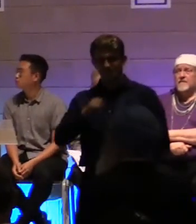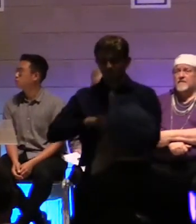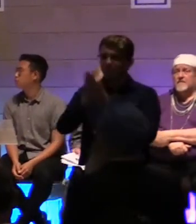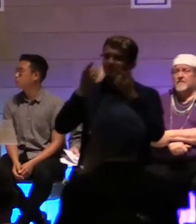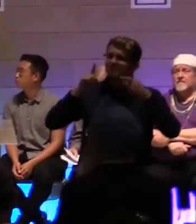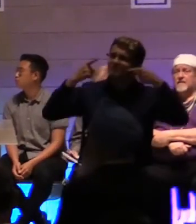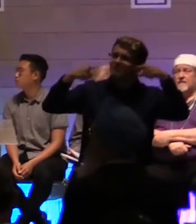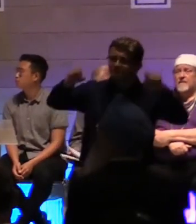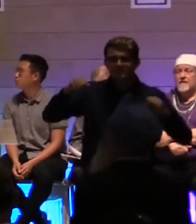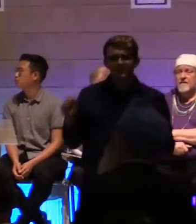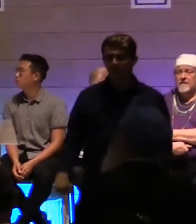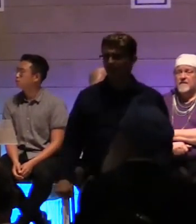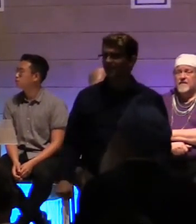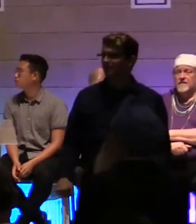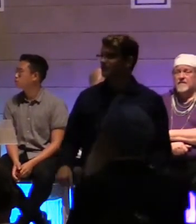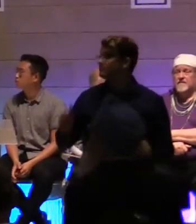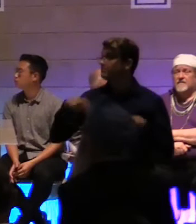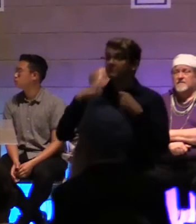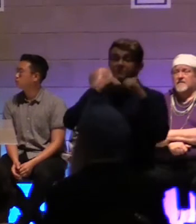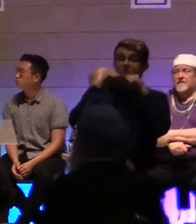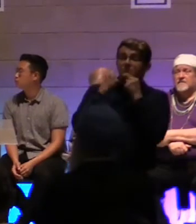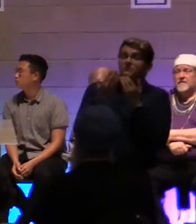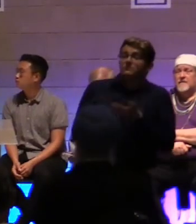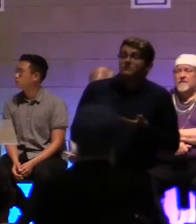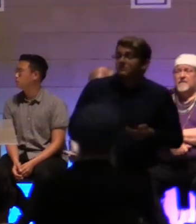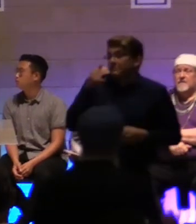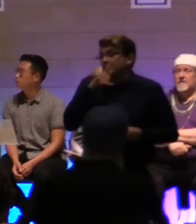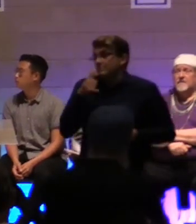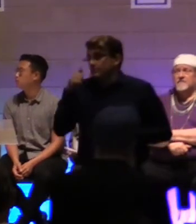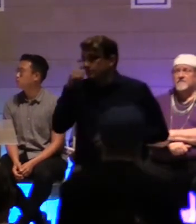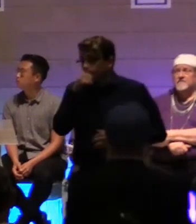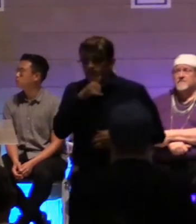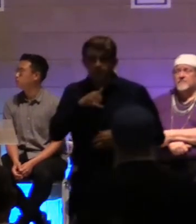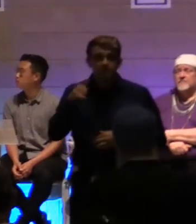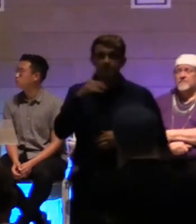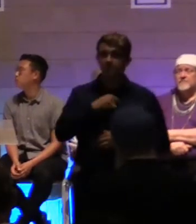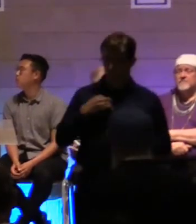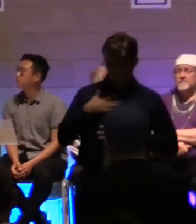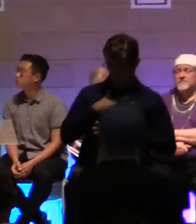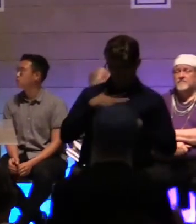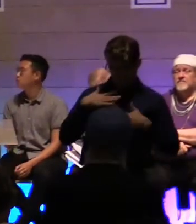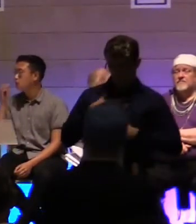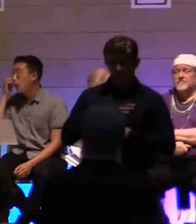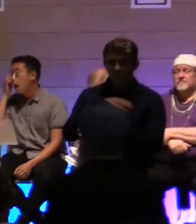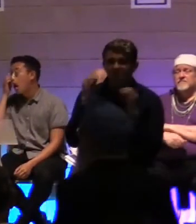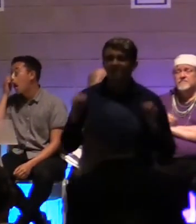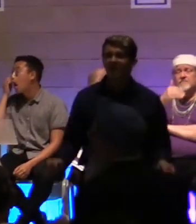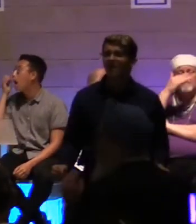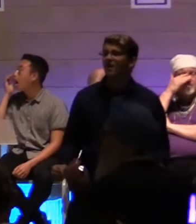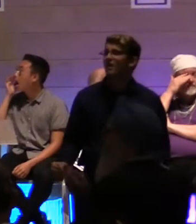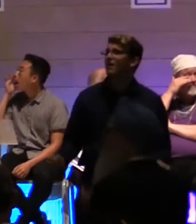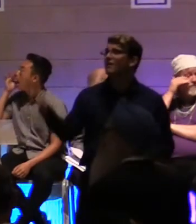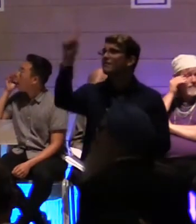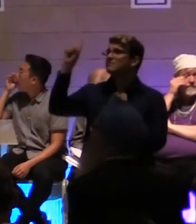You can't tell them everything you've been through, but I won't cease. I'll just pray my way through. I know